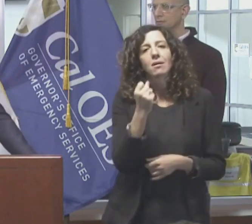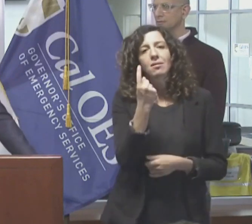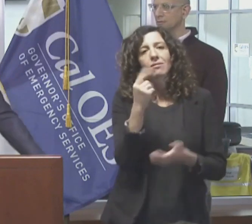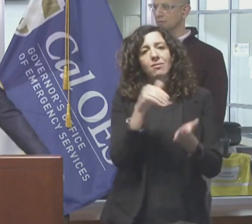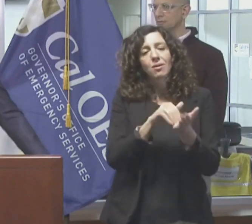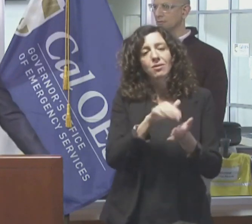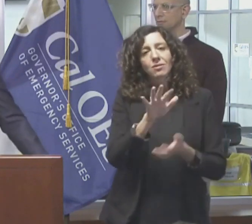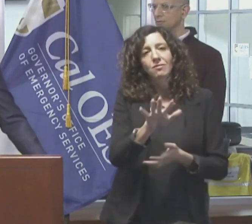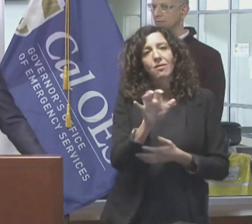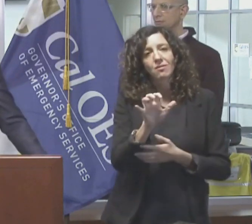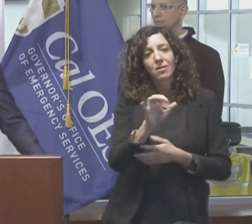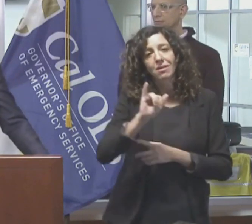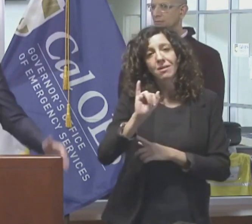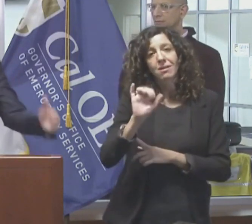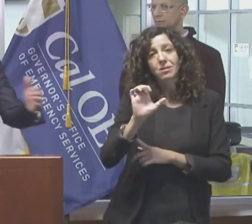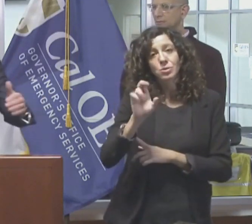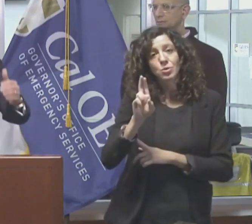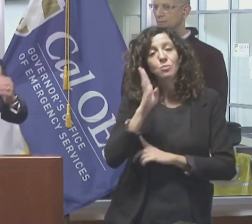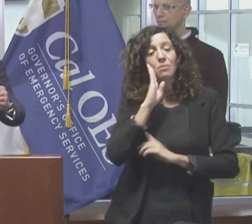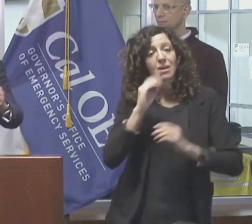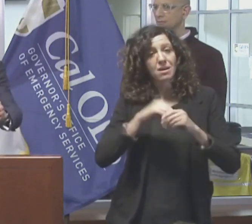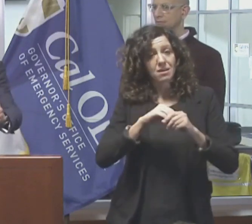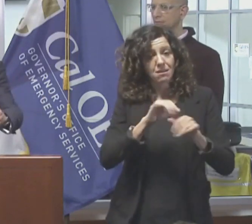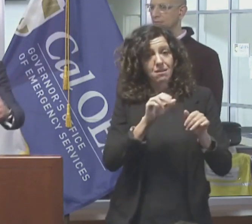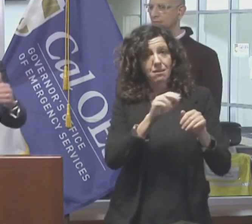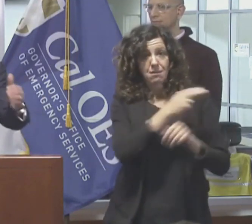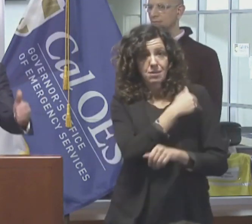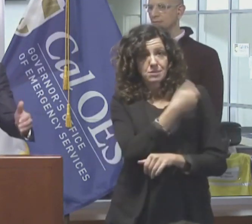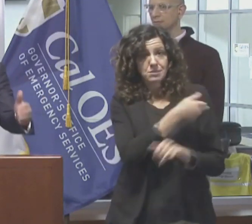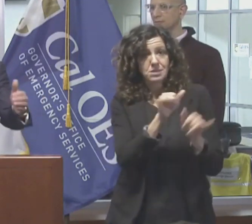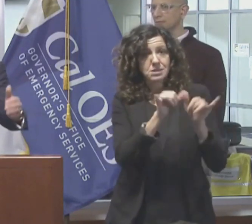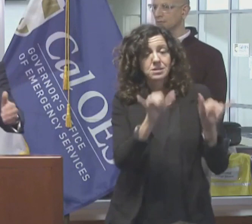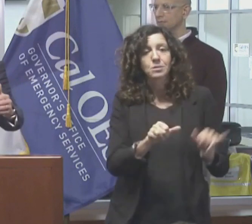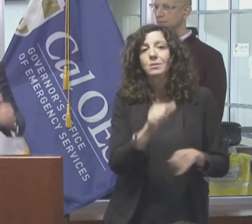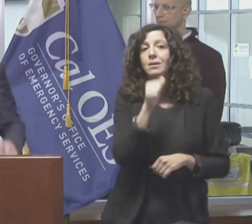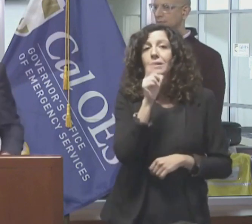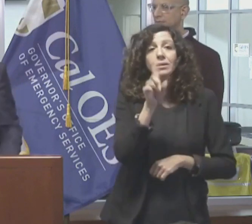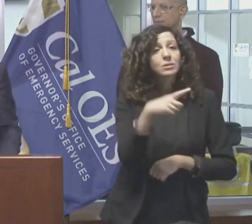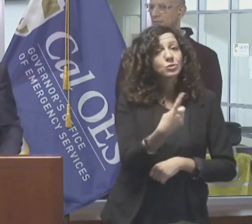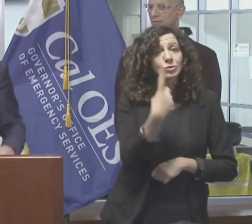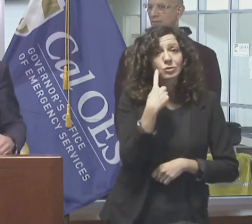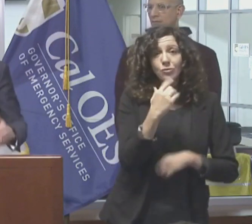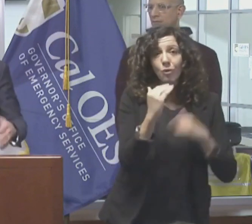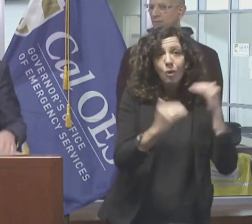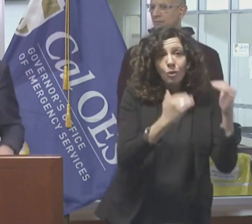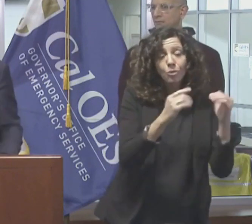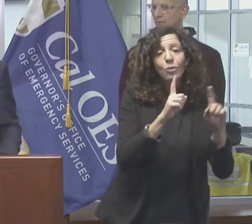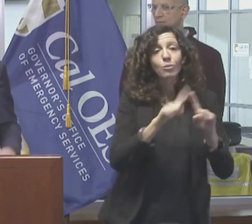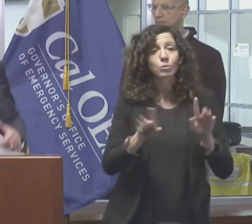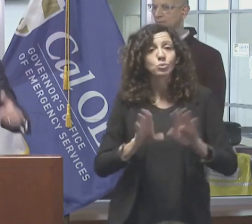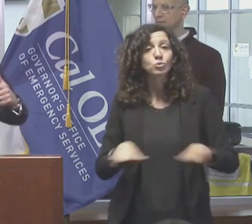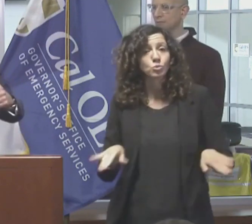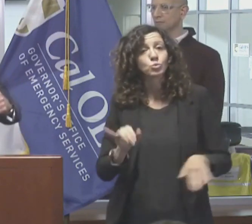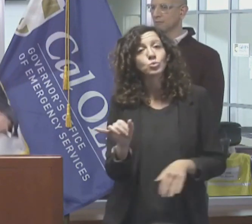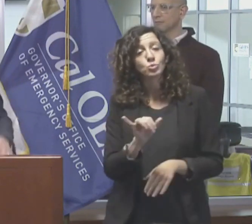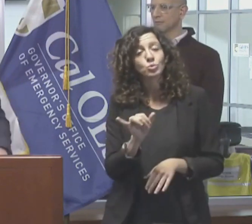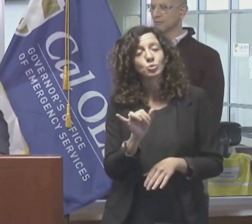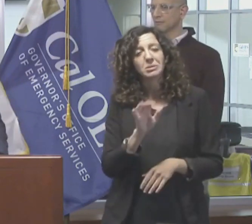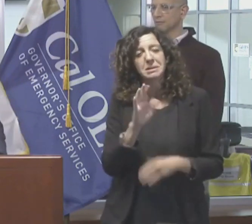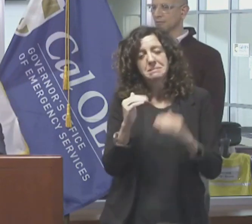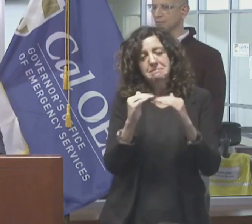11,500 ICU beds in our system, but that's not just for adults, that also includes pediatric ICUs. It's just shy